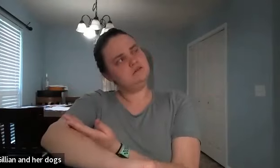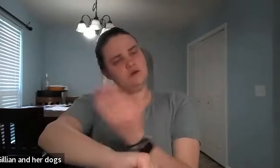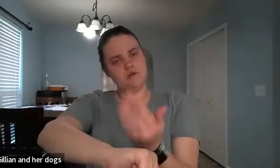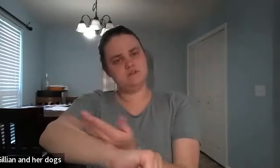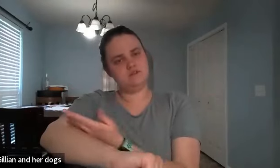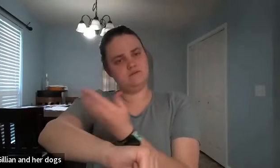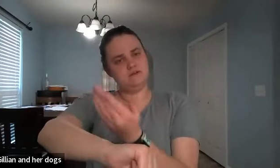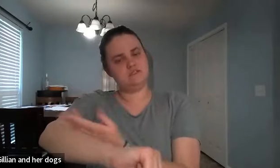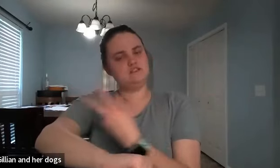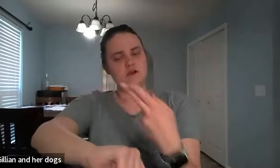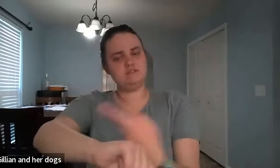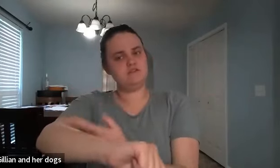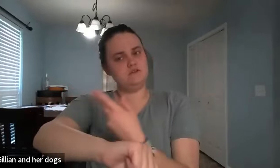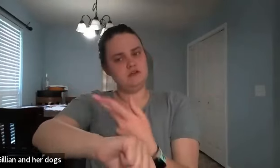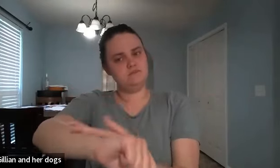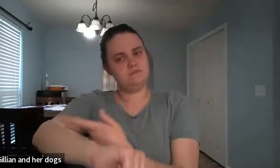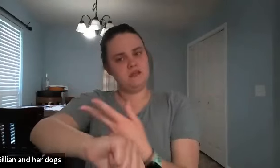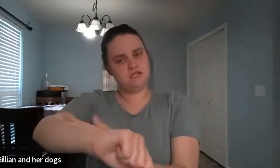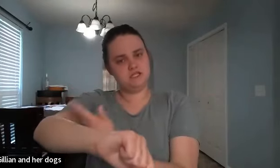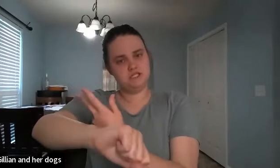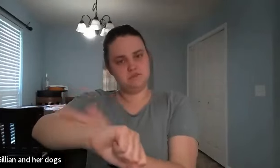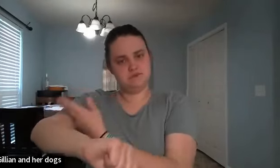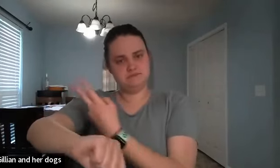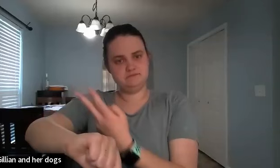No, that one's like for fixing. Sorry, I was sitting there thinking sheep.